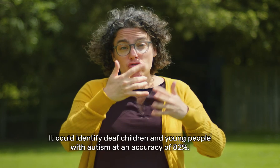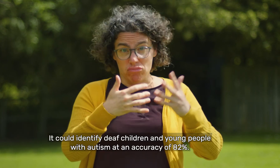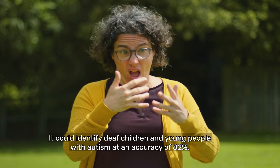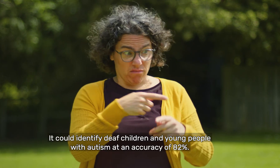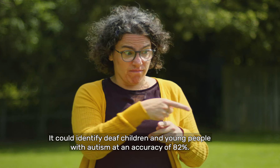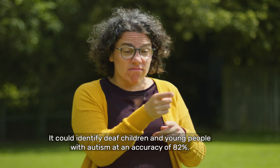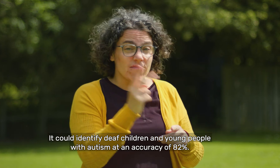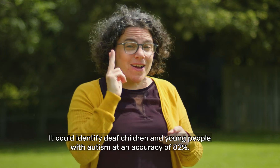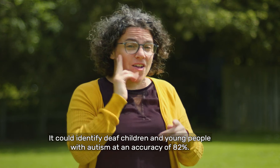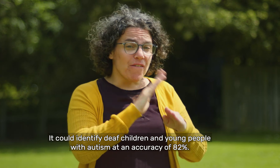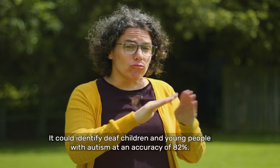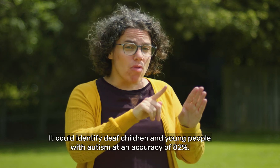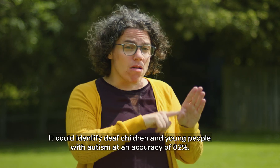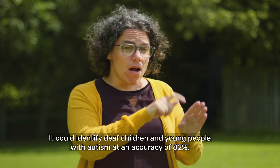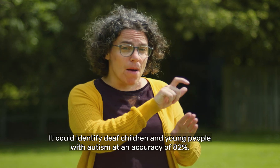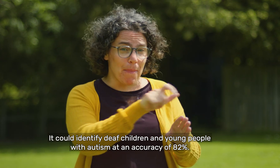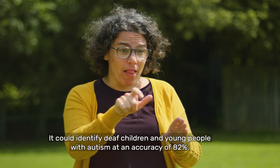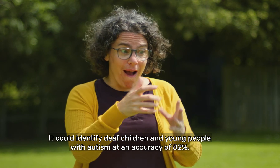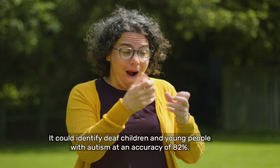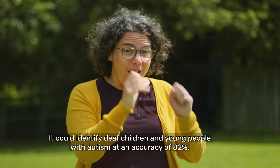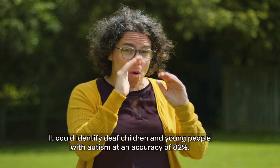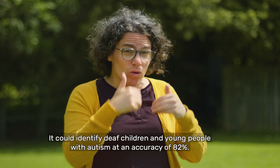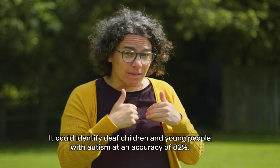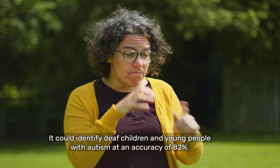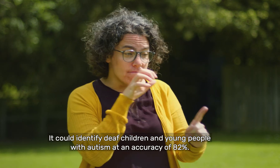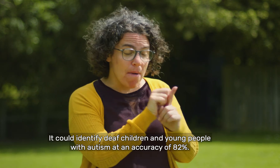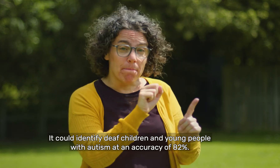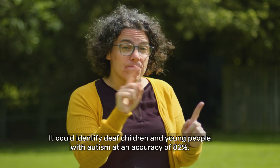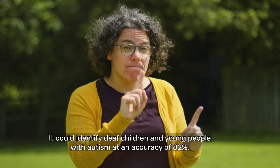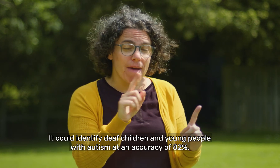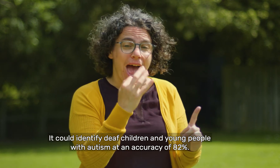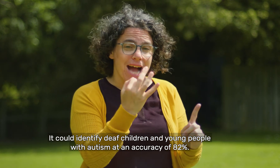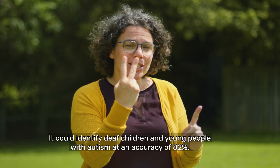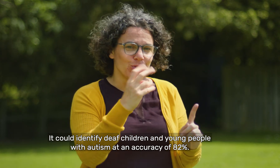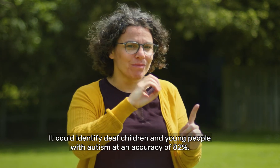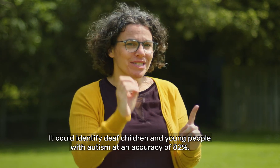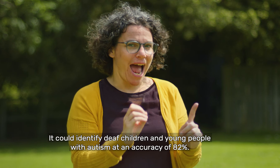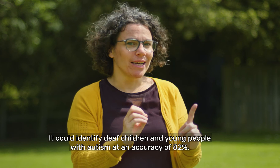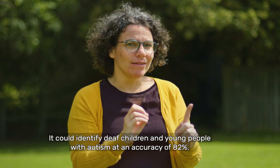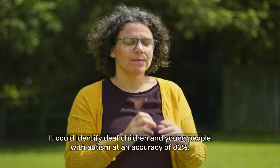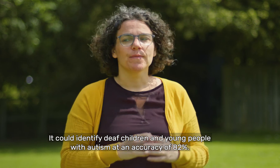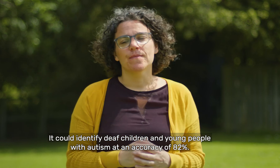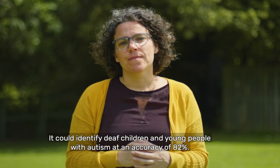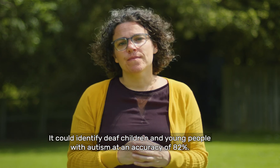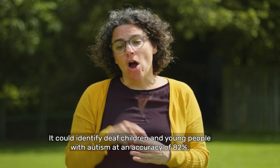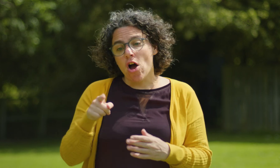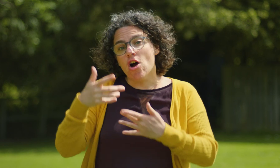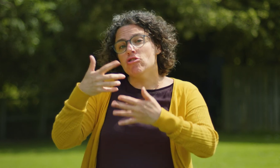It could identify deaf children and young people with autism at an accuracy of 82%. It